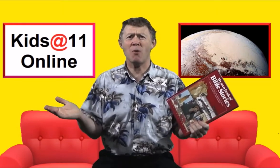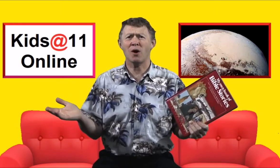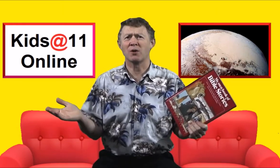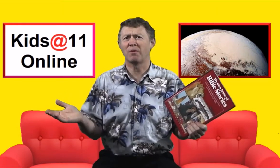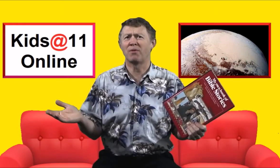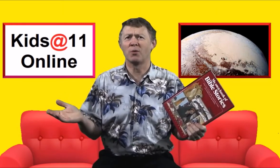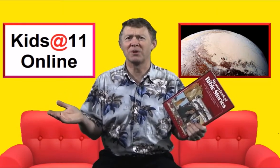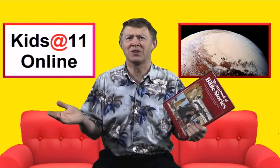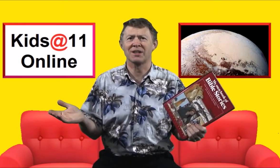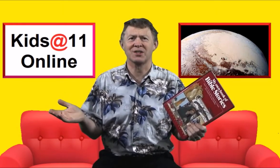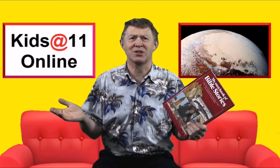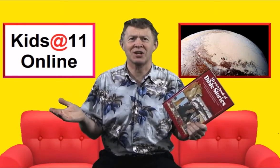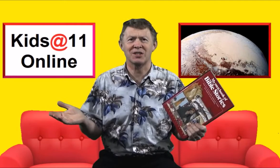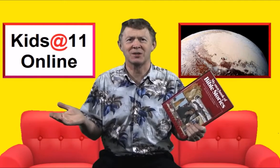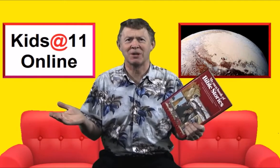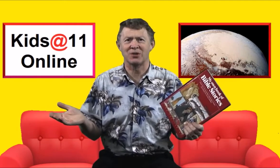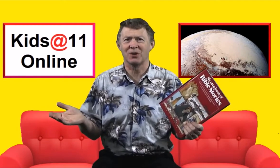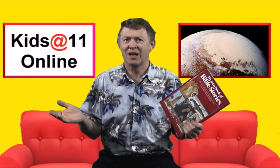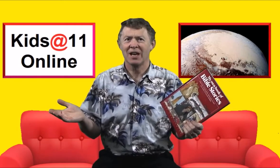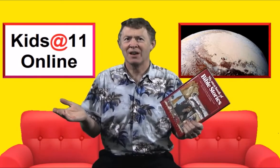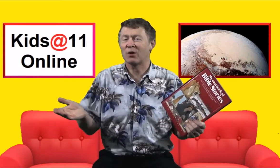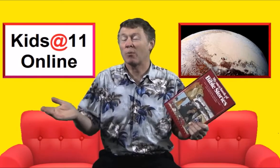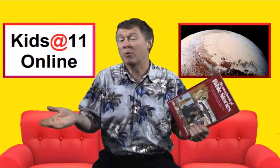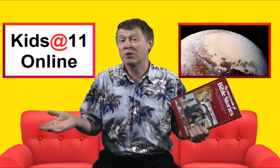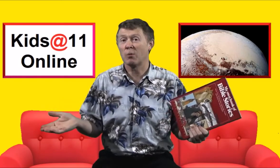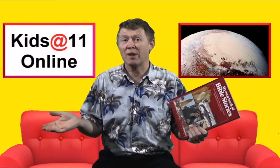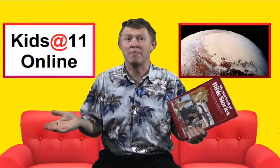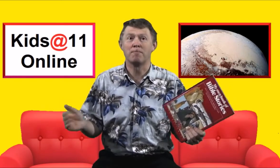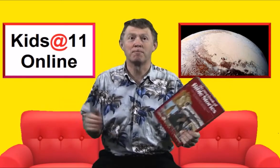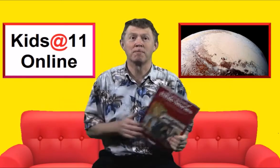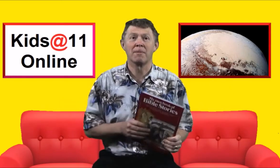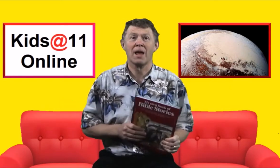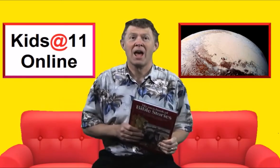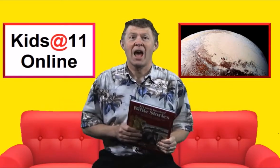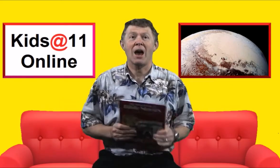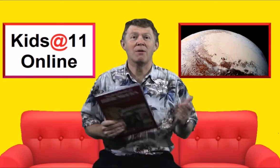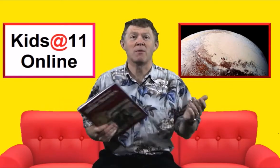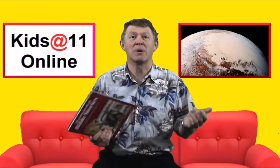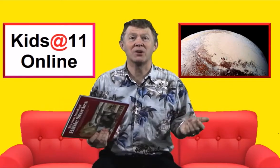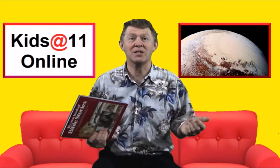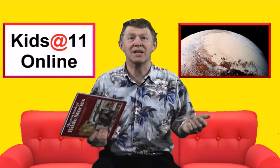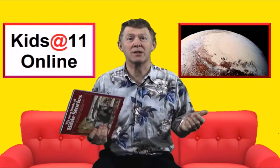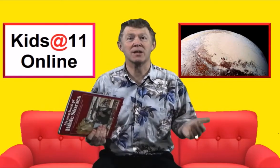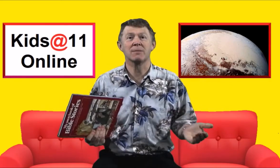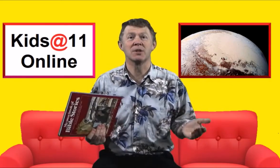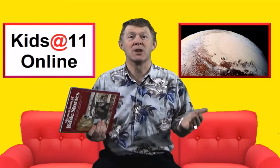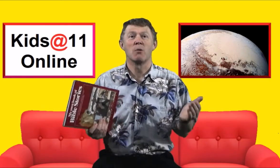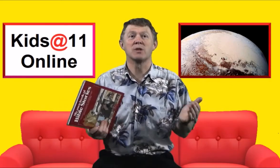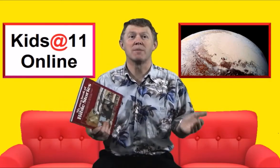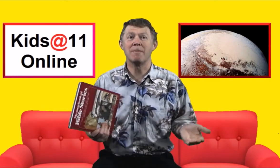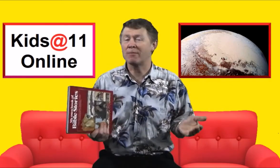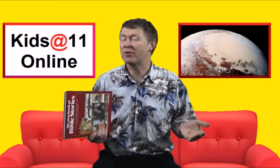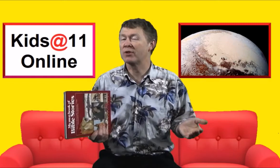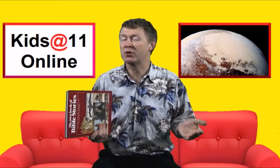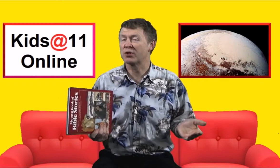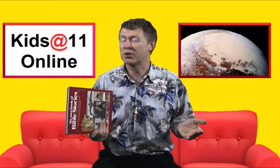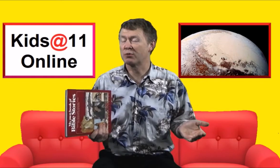could perform the signs that Jesus had been doing if God was not with him. However, because Nicodemus was a member of the Jewish